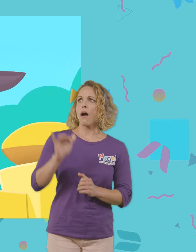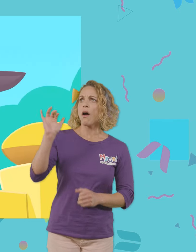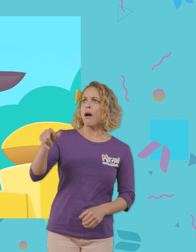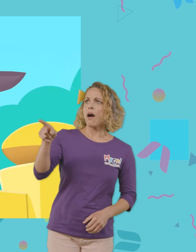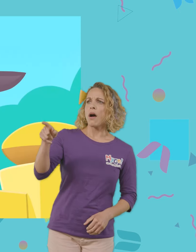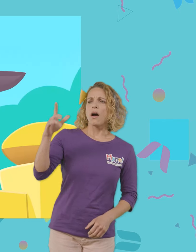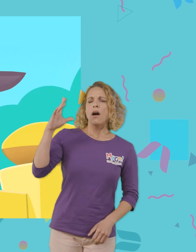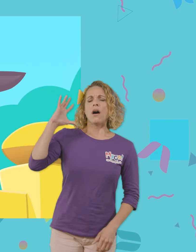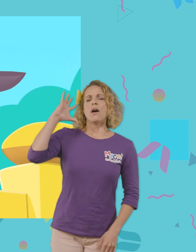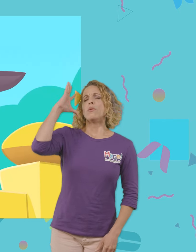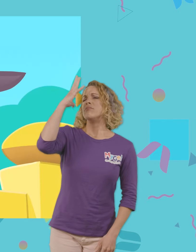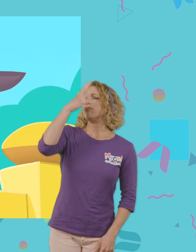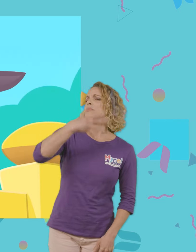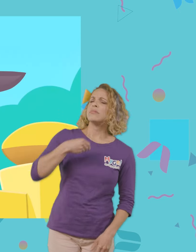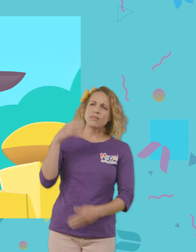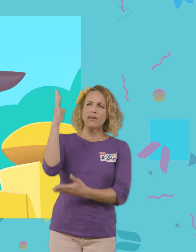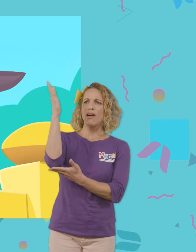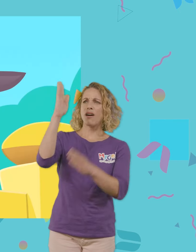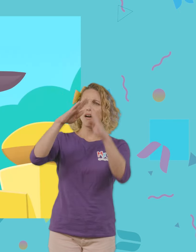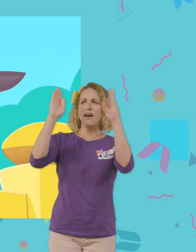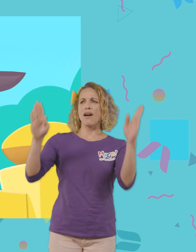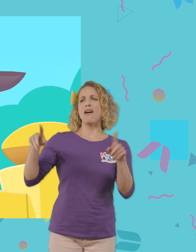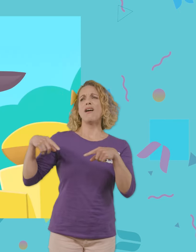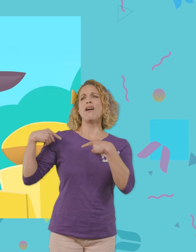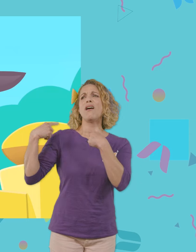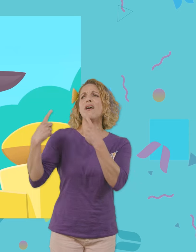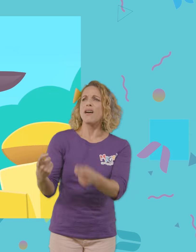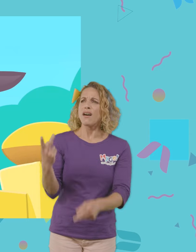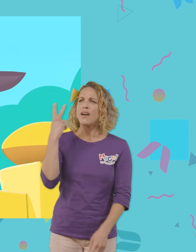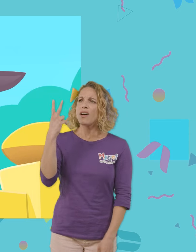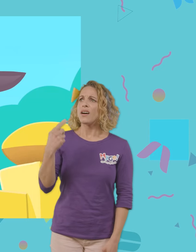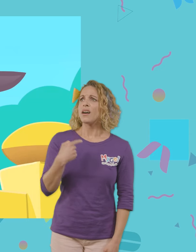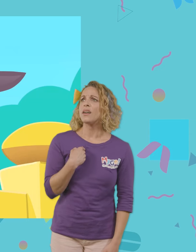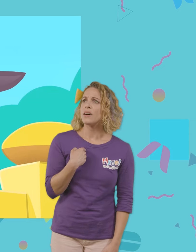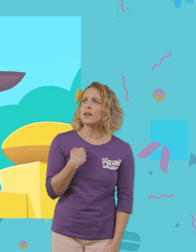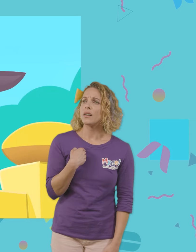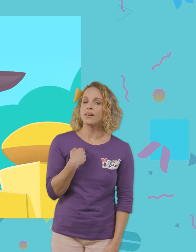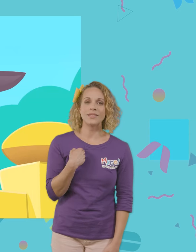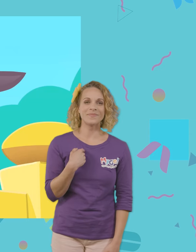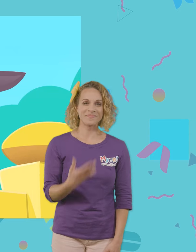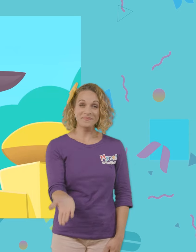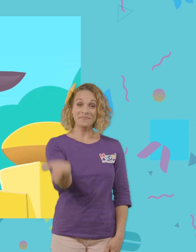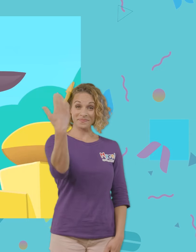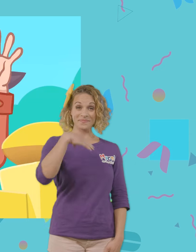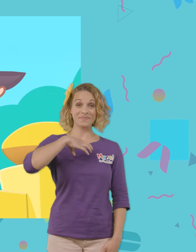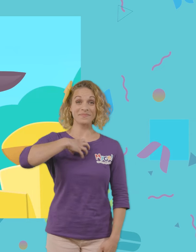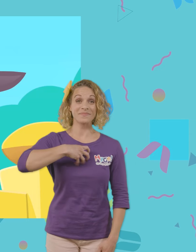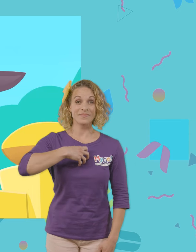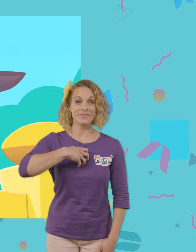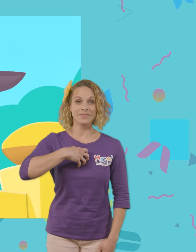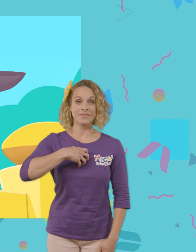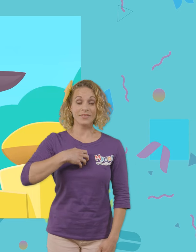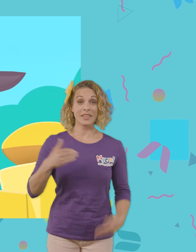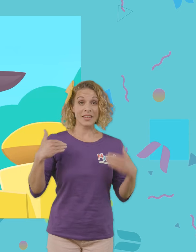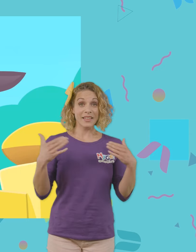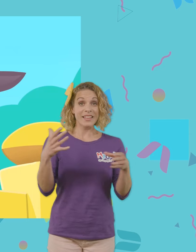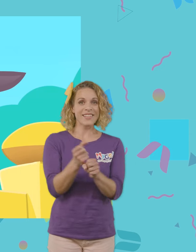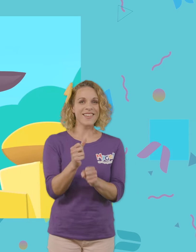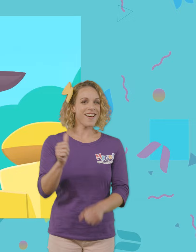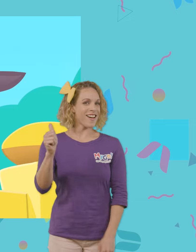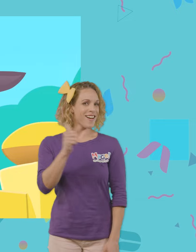The most beautiful treehouse I have ever seen. Come on, Morphle. Let's go get April